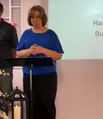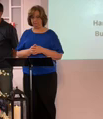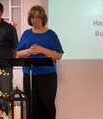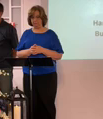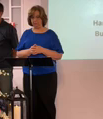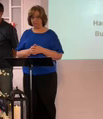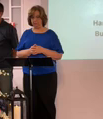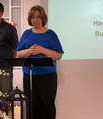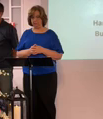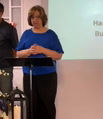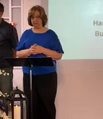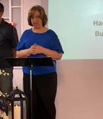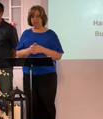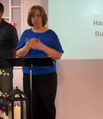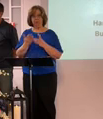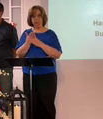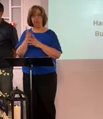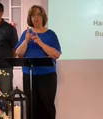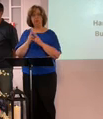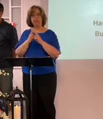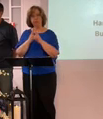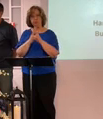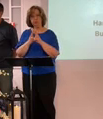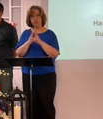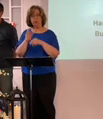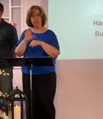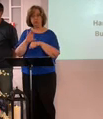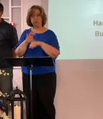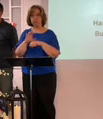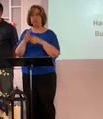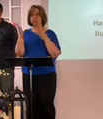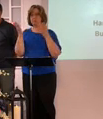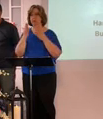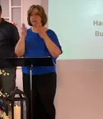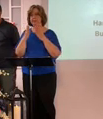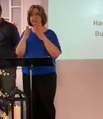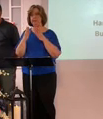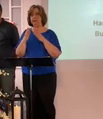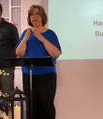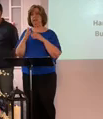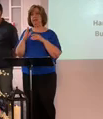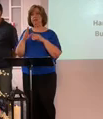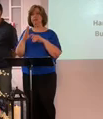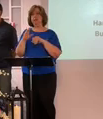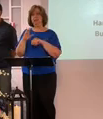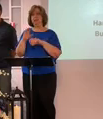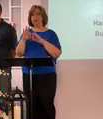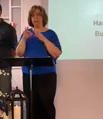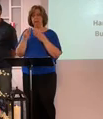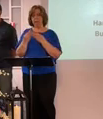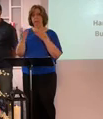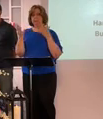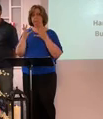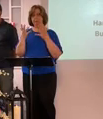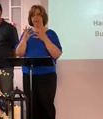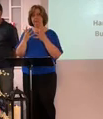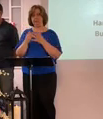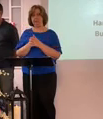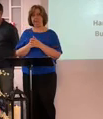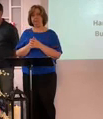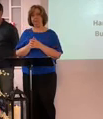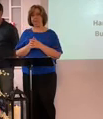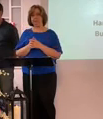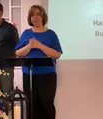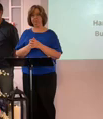did all that. We went through all the funeral. The church was amazing. The family was amazing. We got to, after